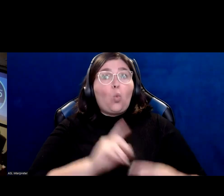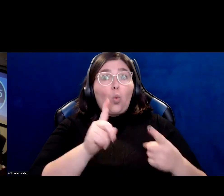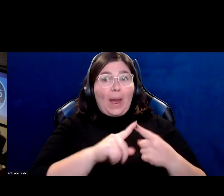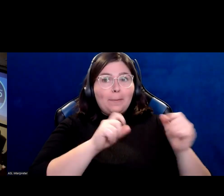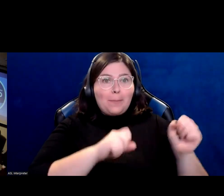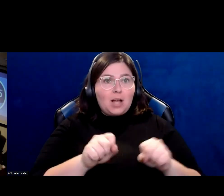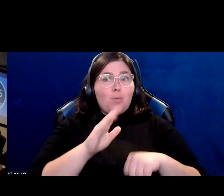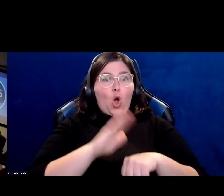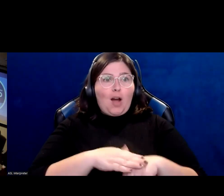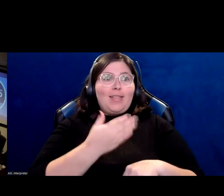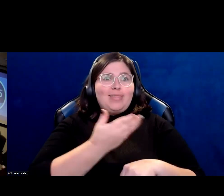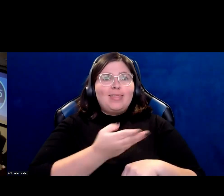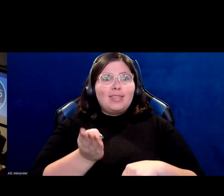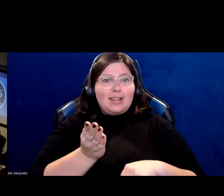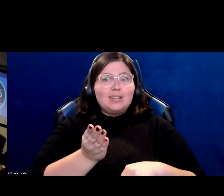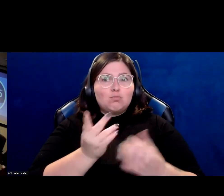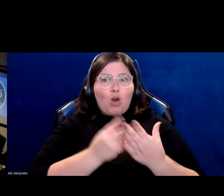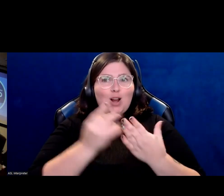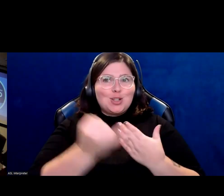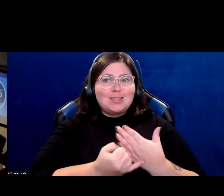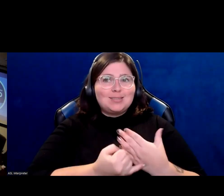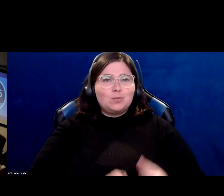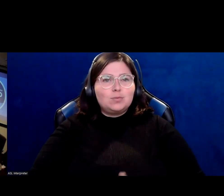these projects.